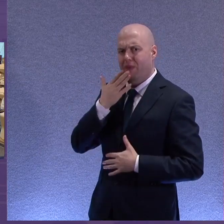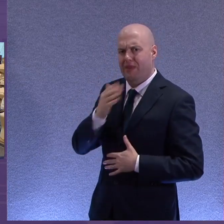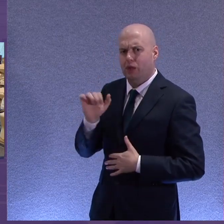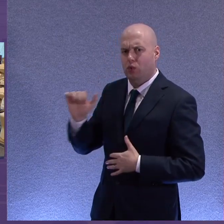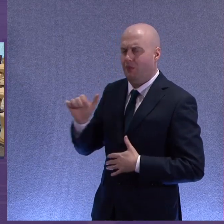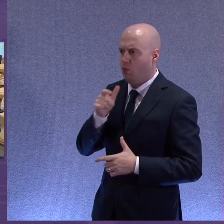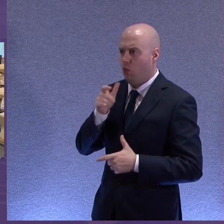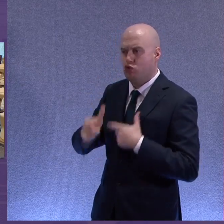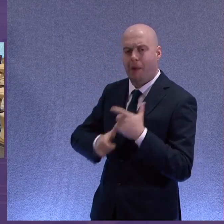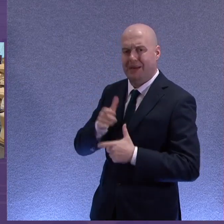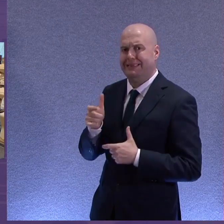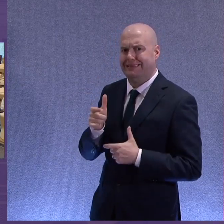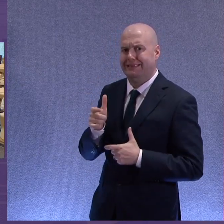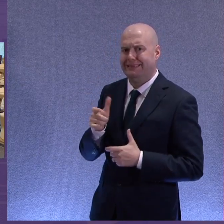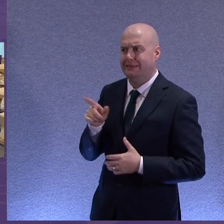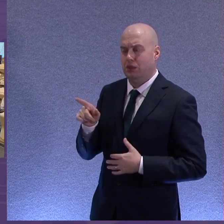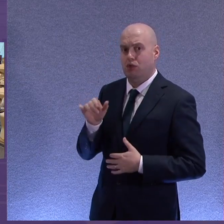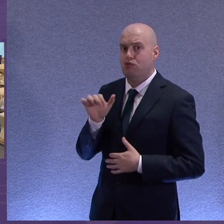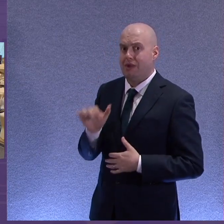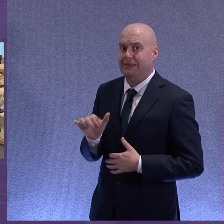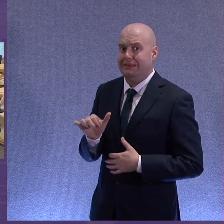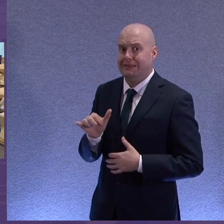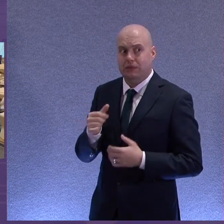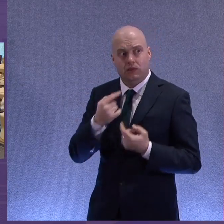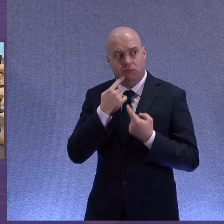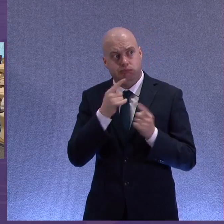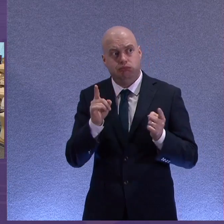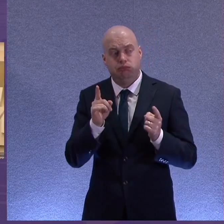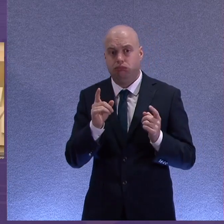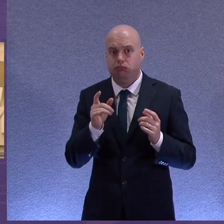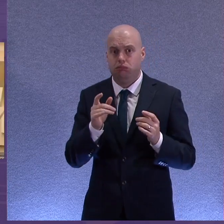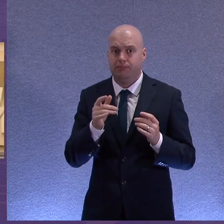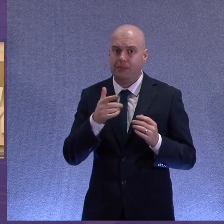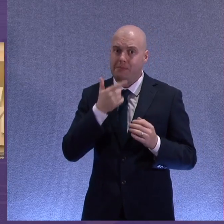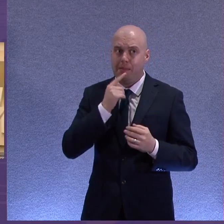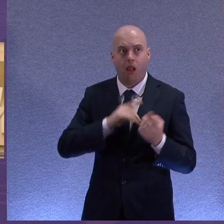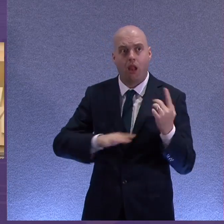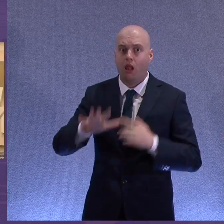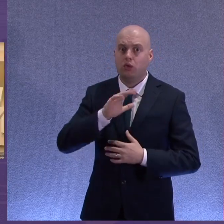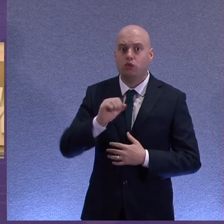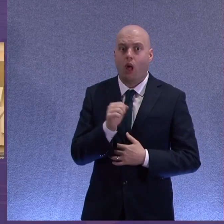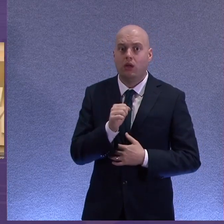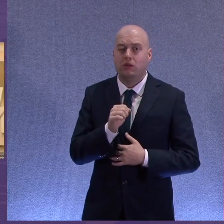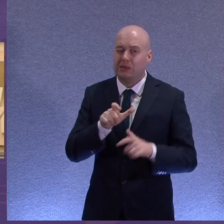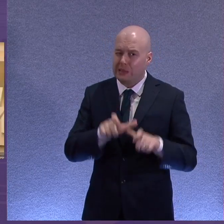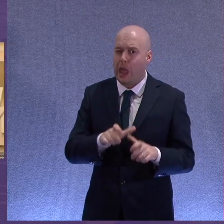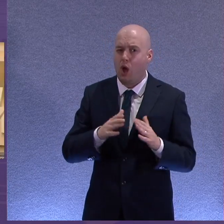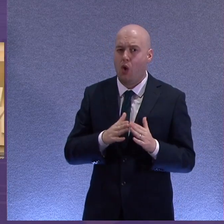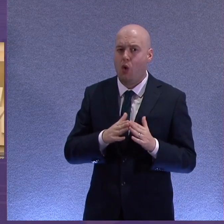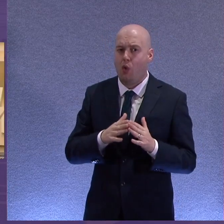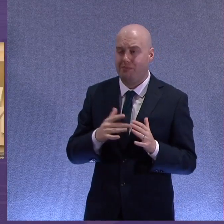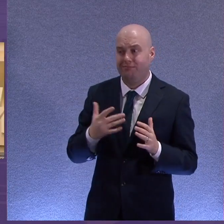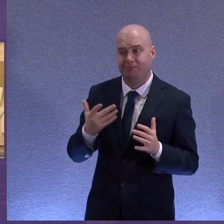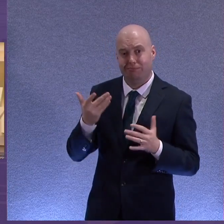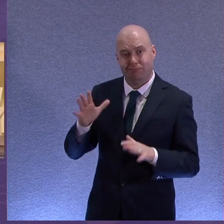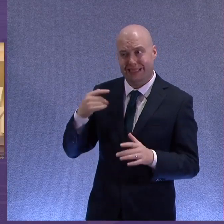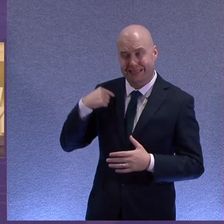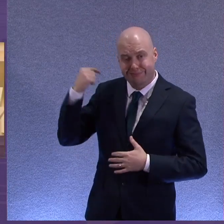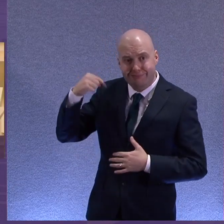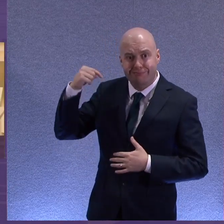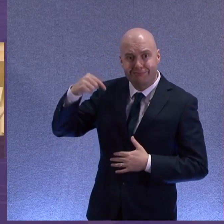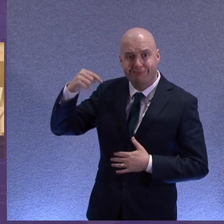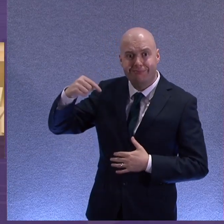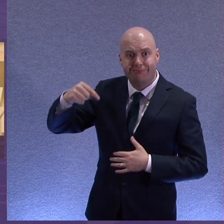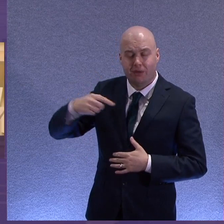the stay-at-home advice. I think it is important that all of us consistently, coherently and unequivocally advise the public to